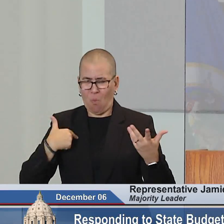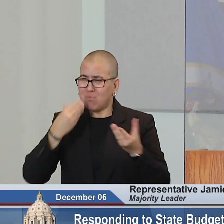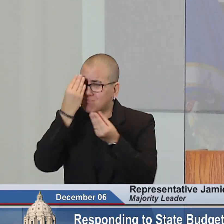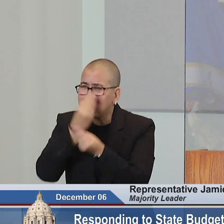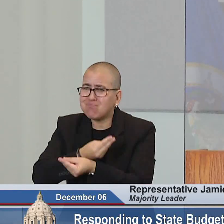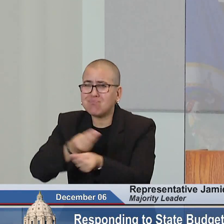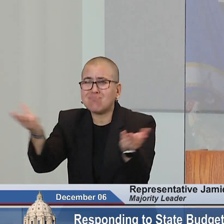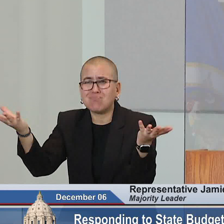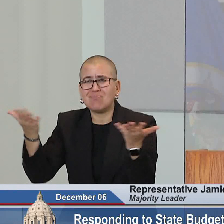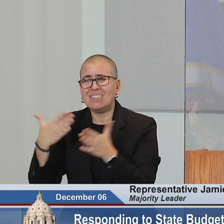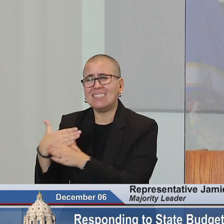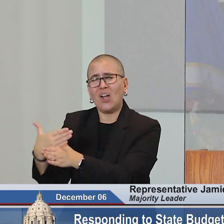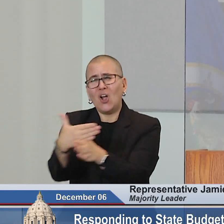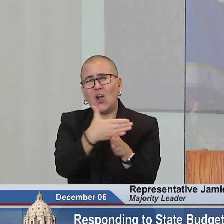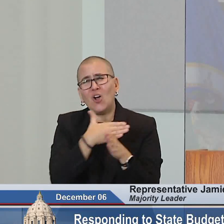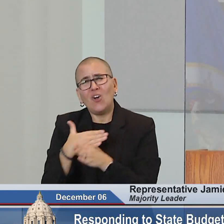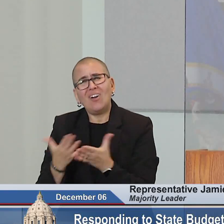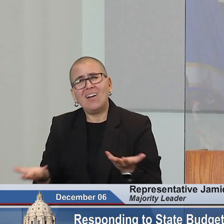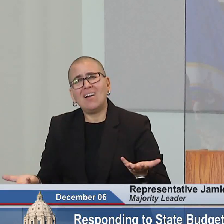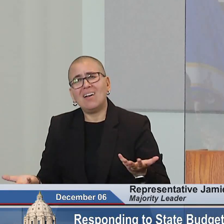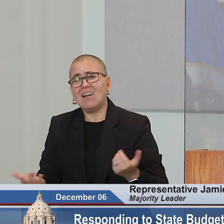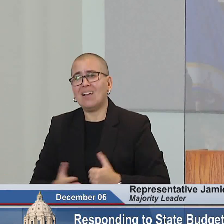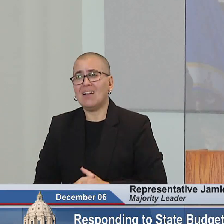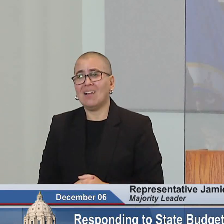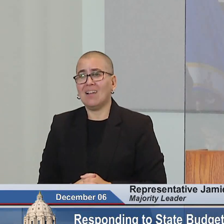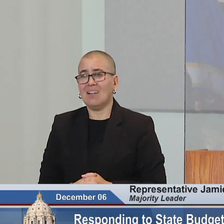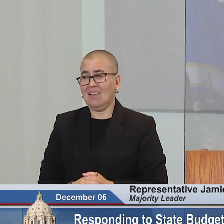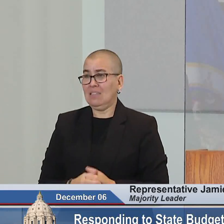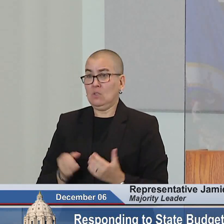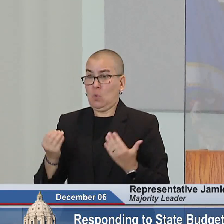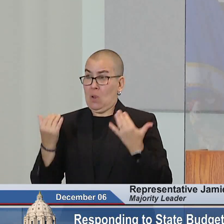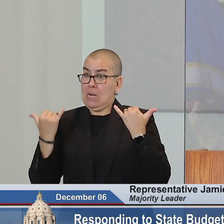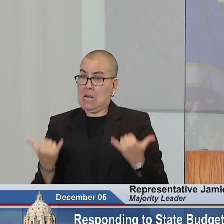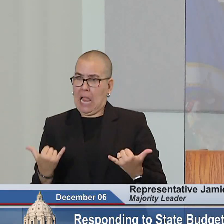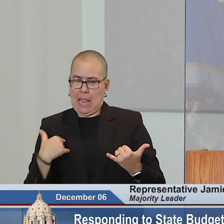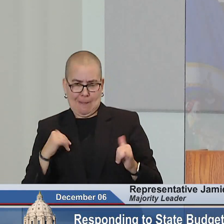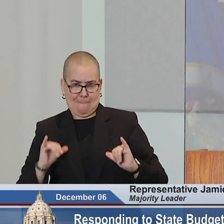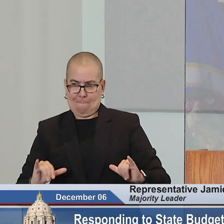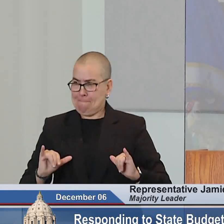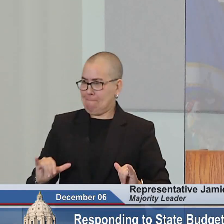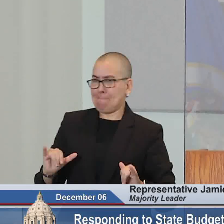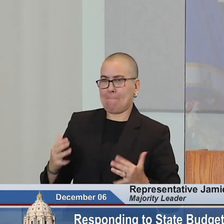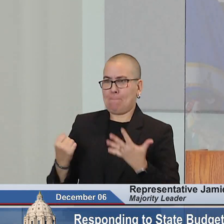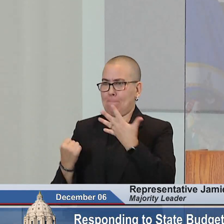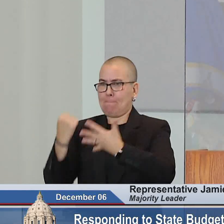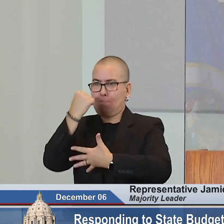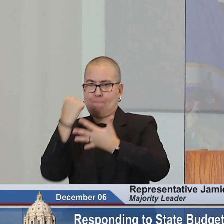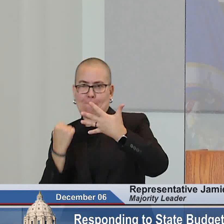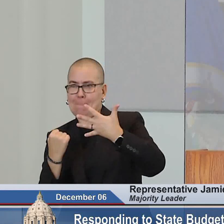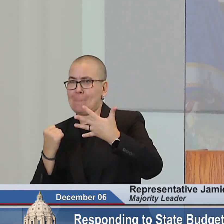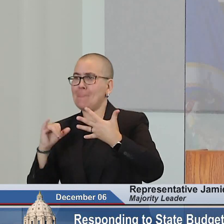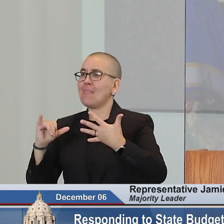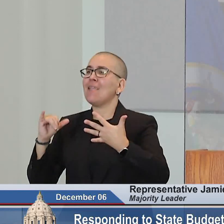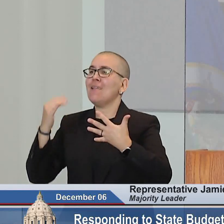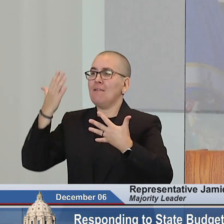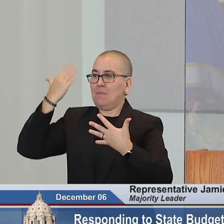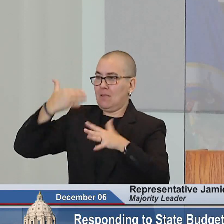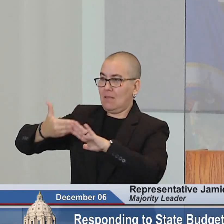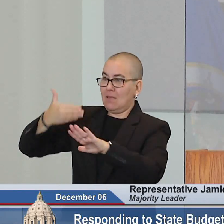The priorities of Minnesotans have, in the recent years, been held up by gridlock, but now Minnesotans can expect